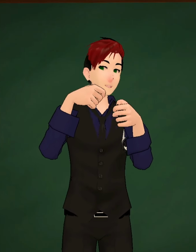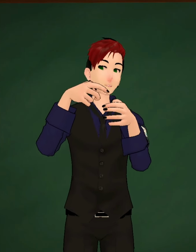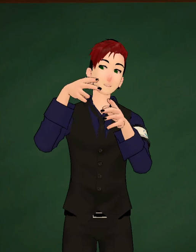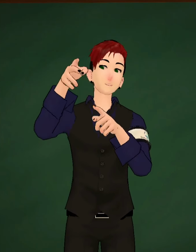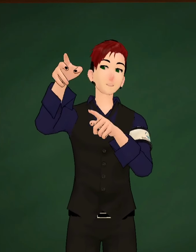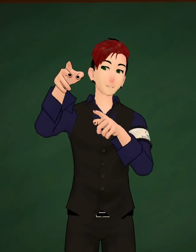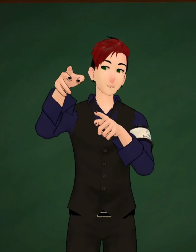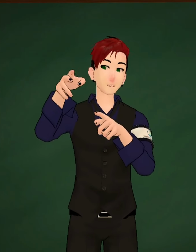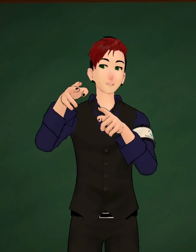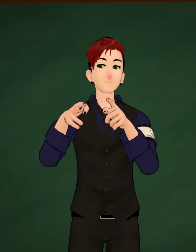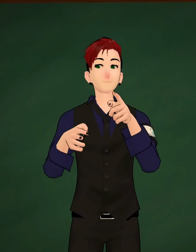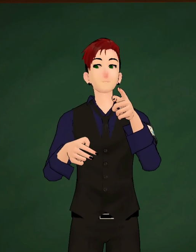years professionally.